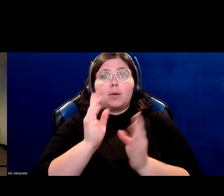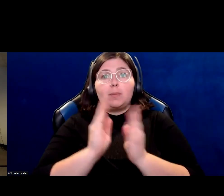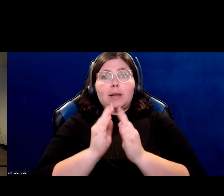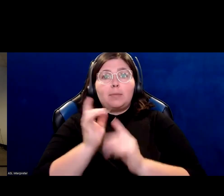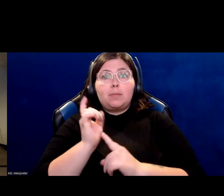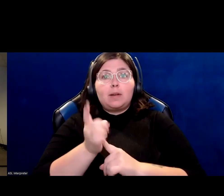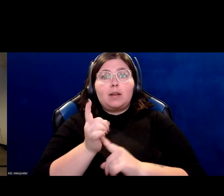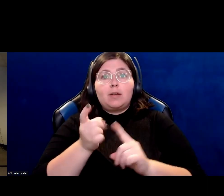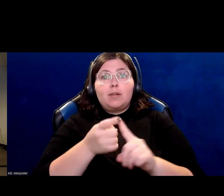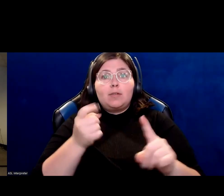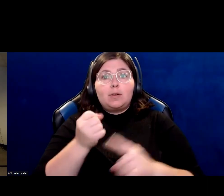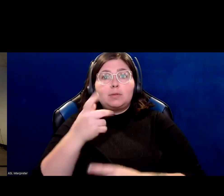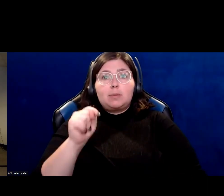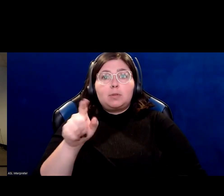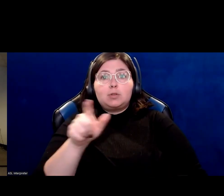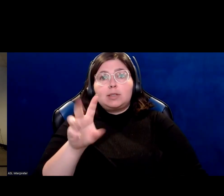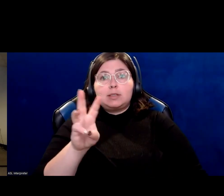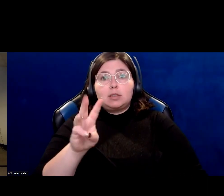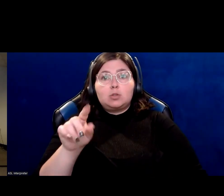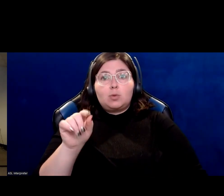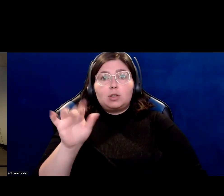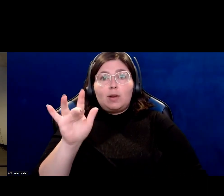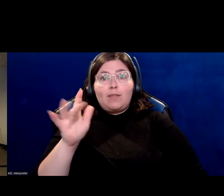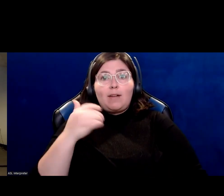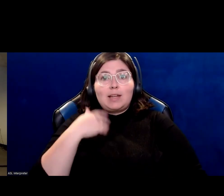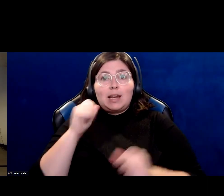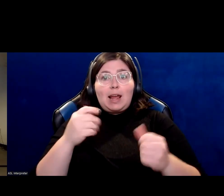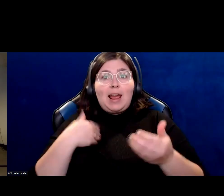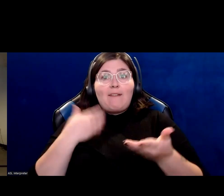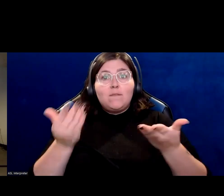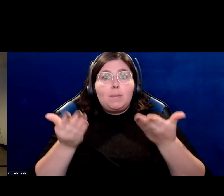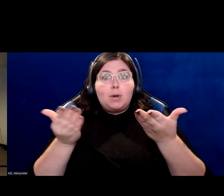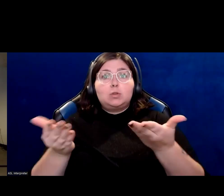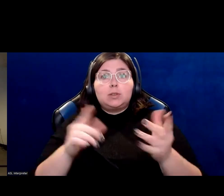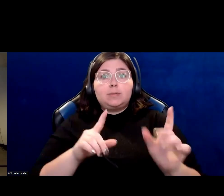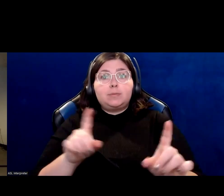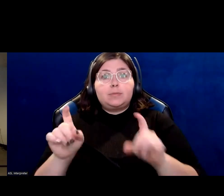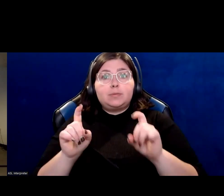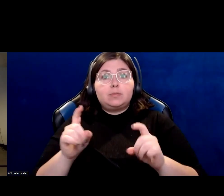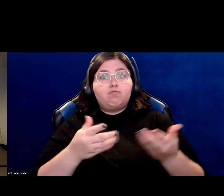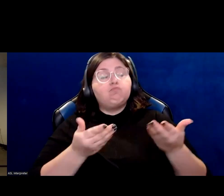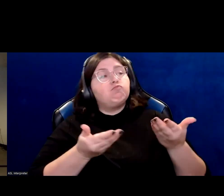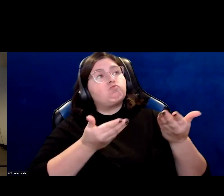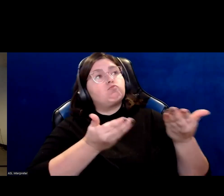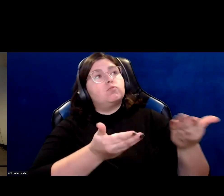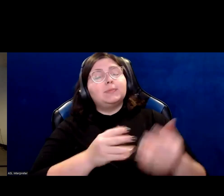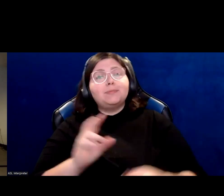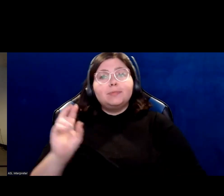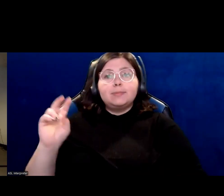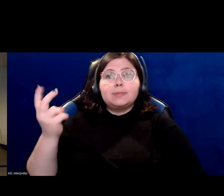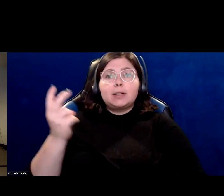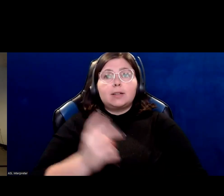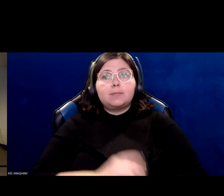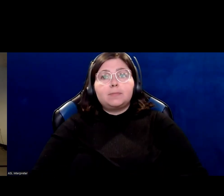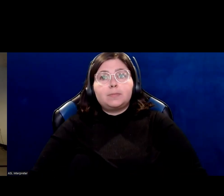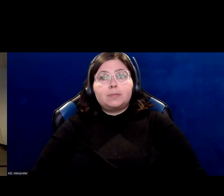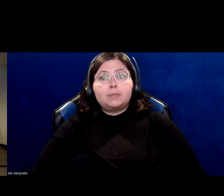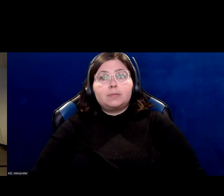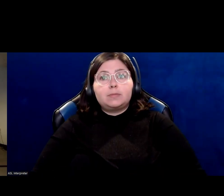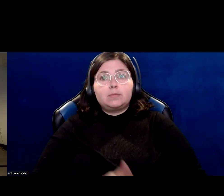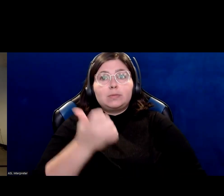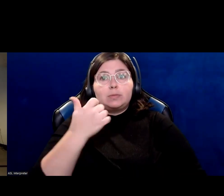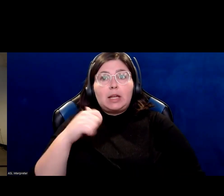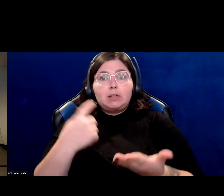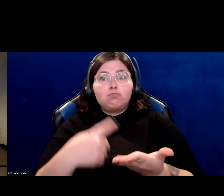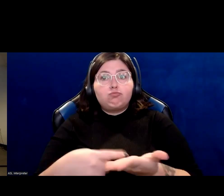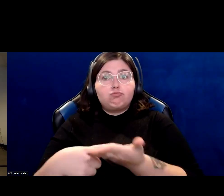September 26, 2025. May I have a motion? So moved. Second. Thank you. Any